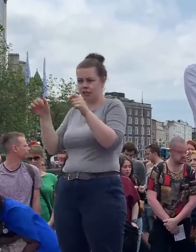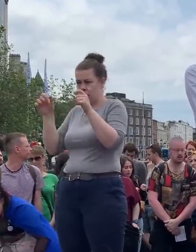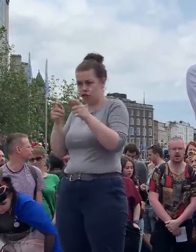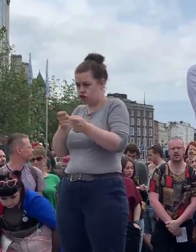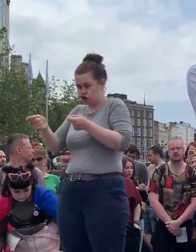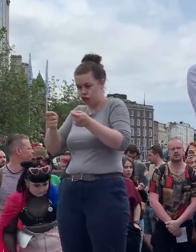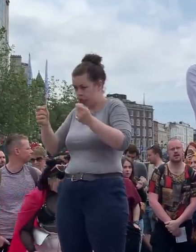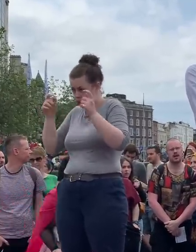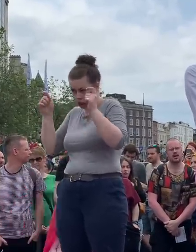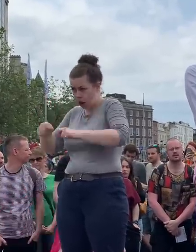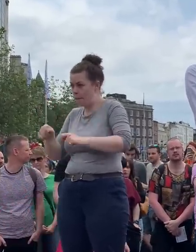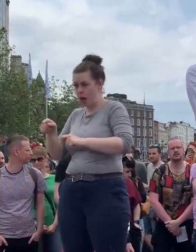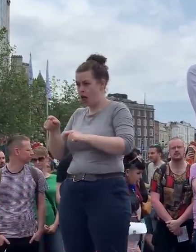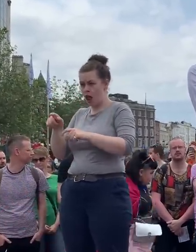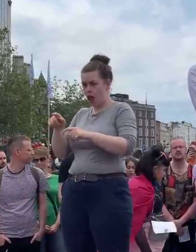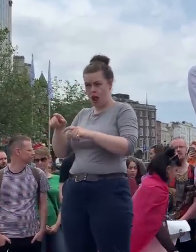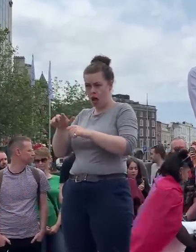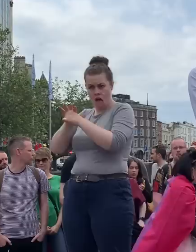dehumanizing, cruel, and